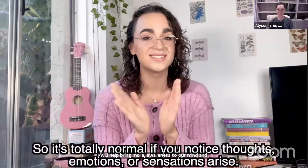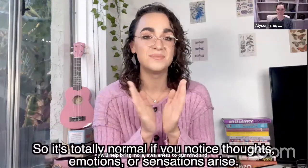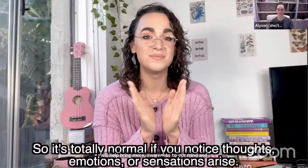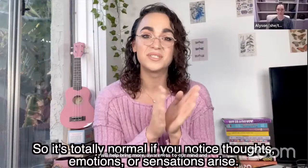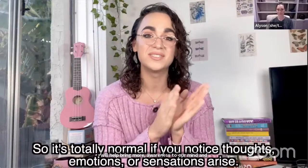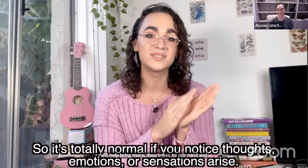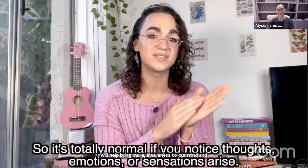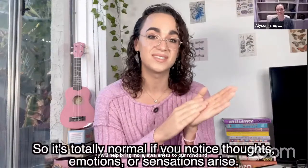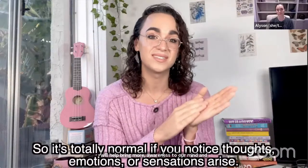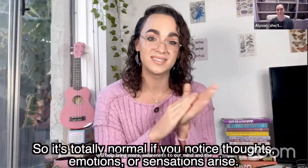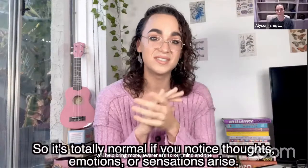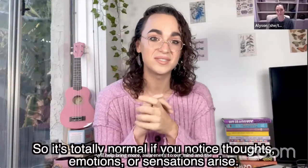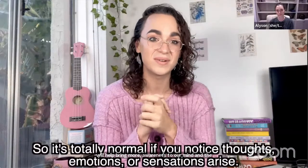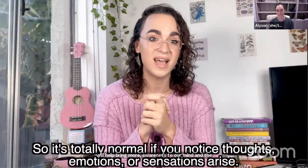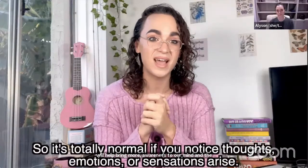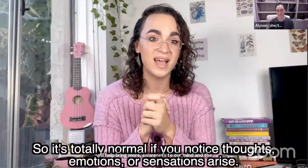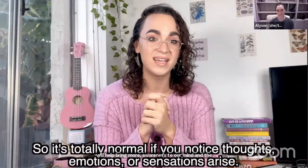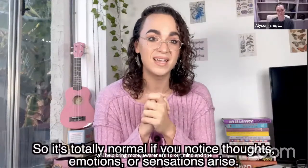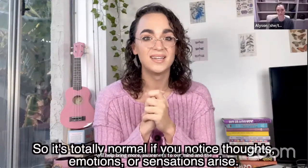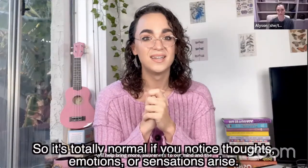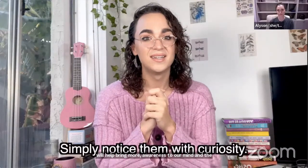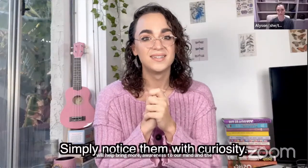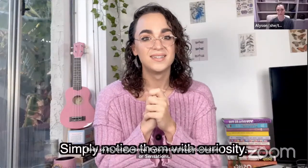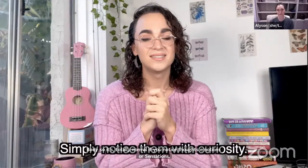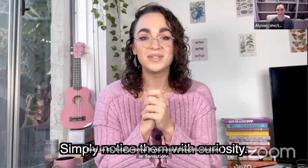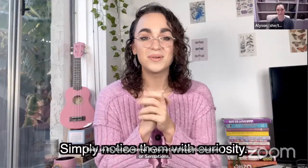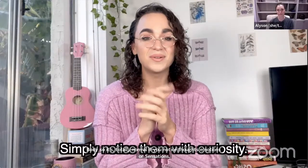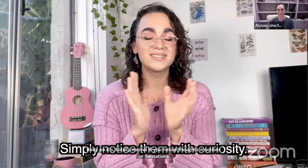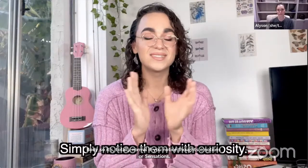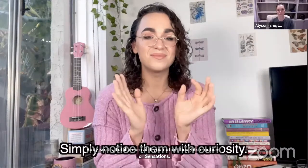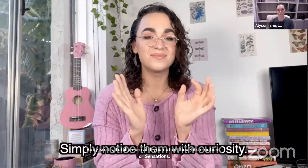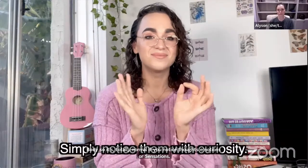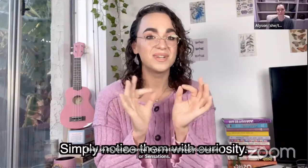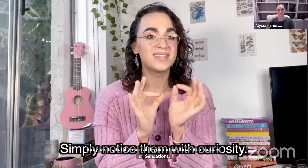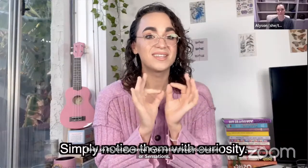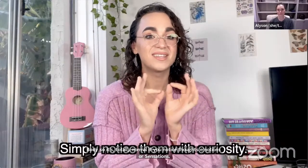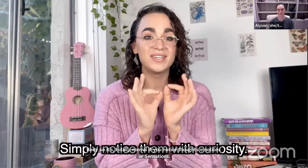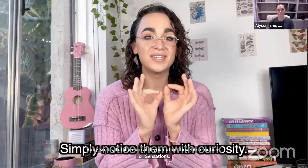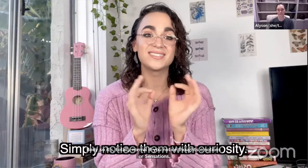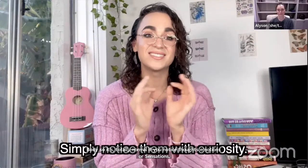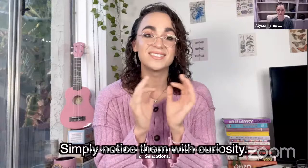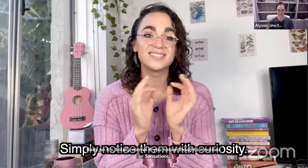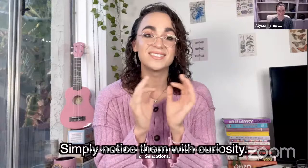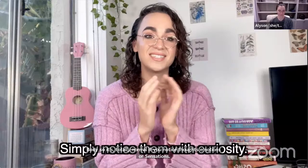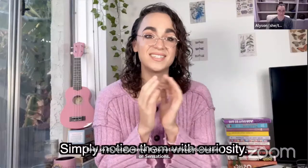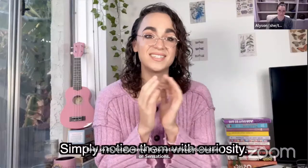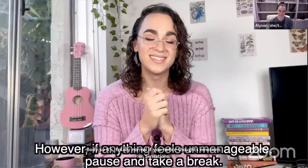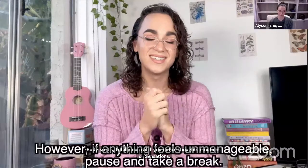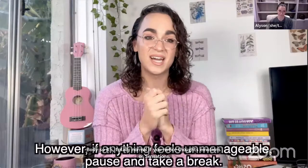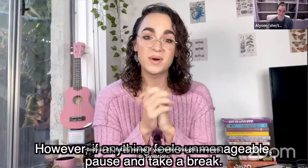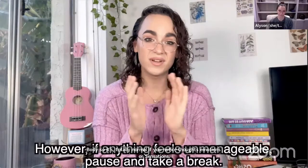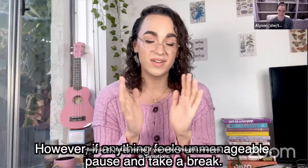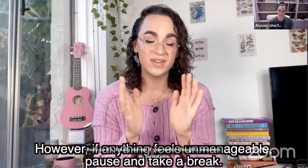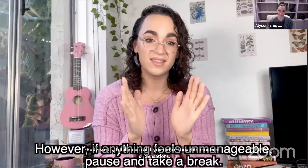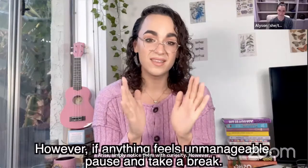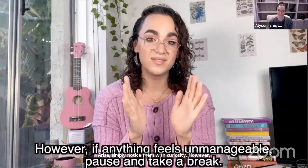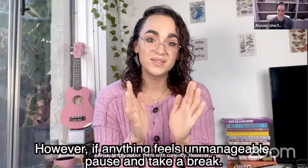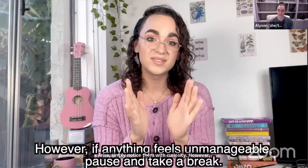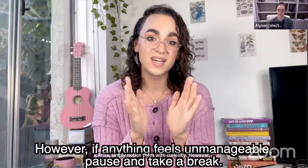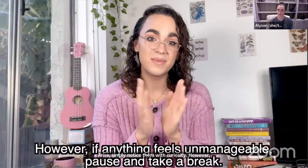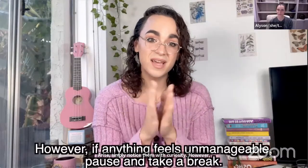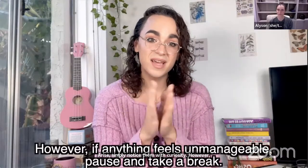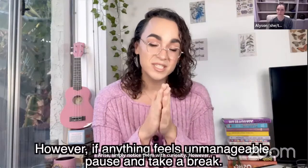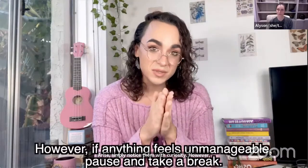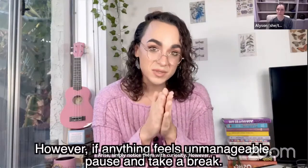thoughts, emotions, or sensations arise. Simply notice them with curiosity. However, if anything